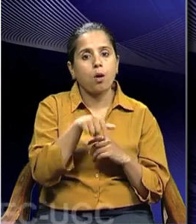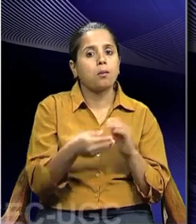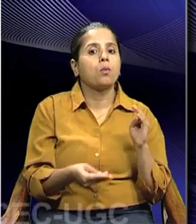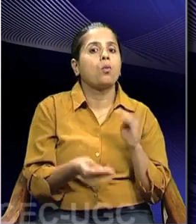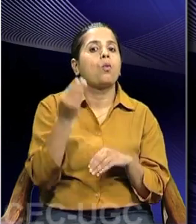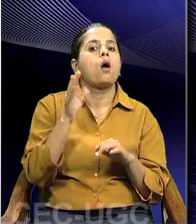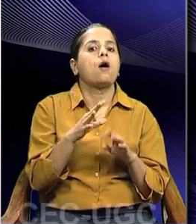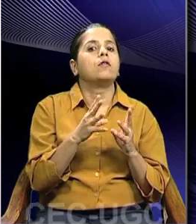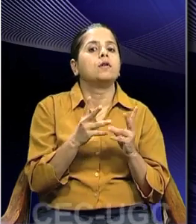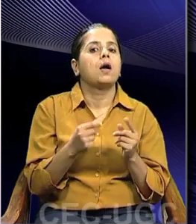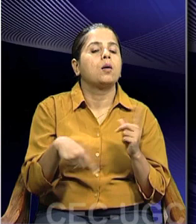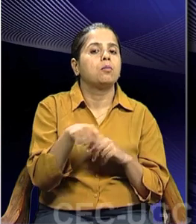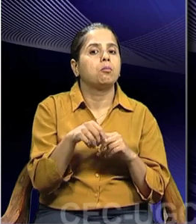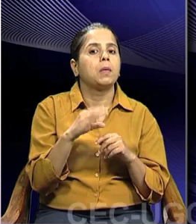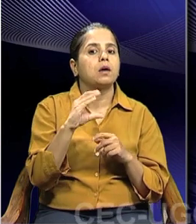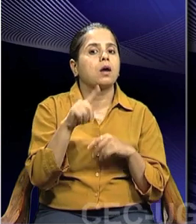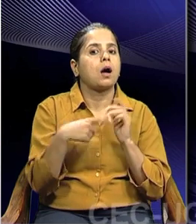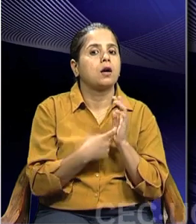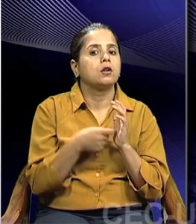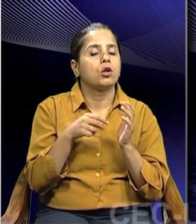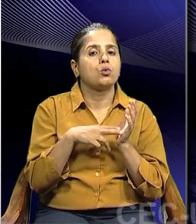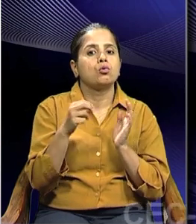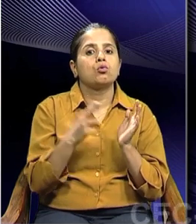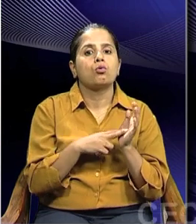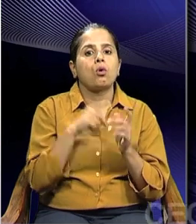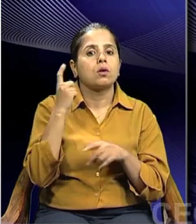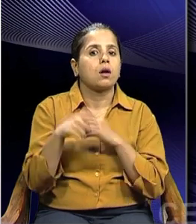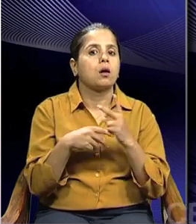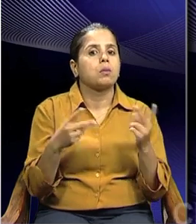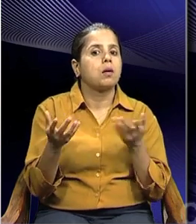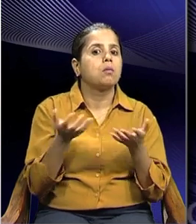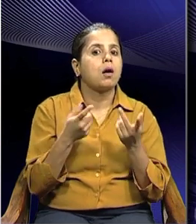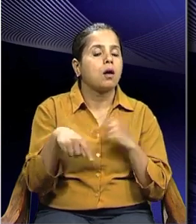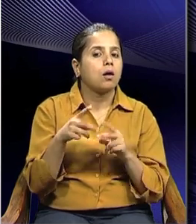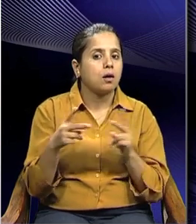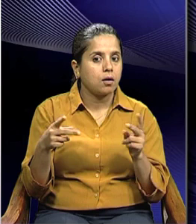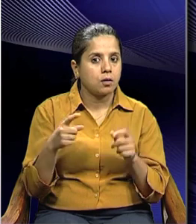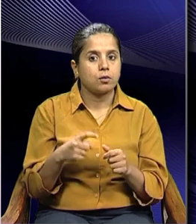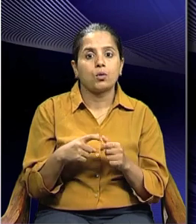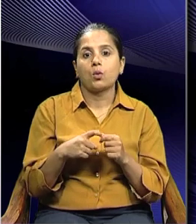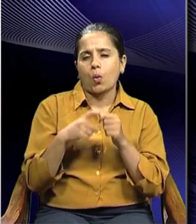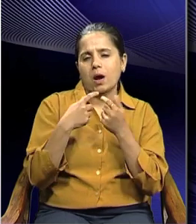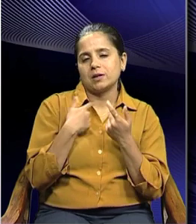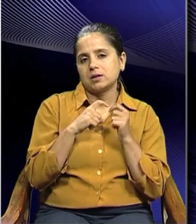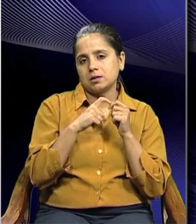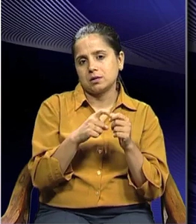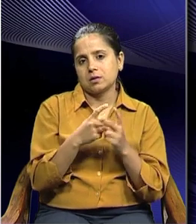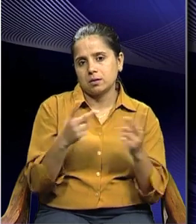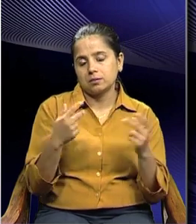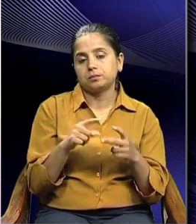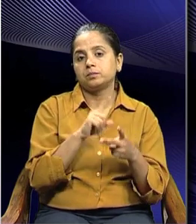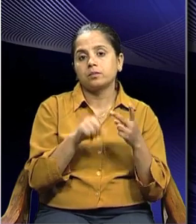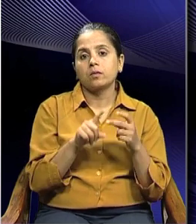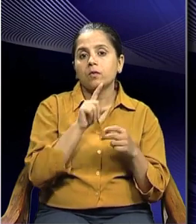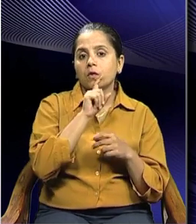number of customers from the non-corporate market structures. So that is a question we are asking. Another question,